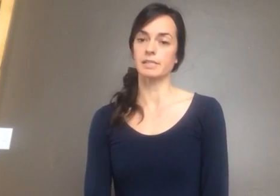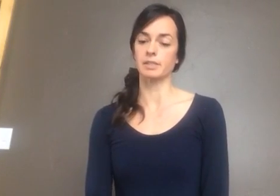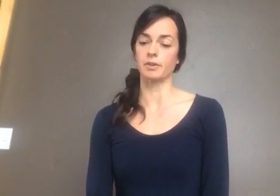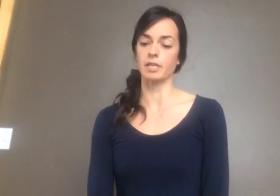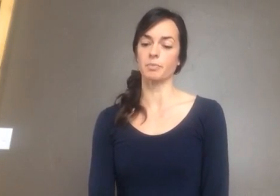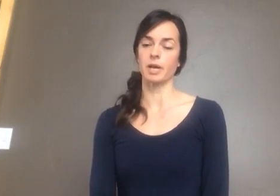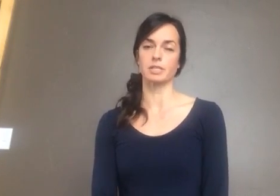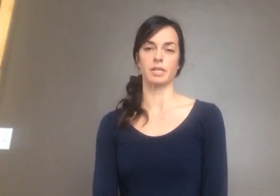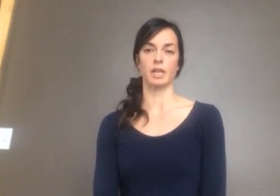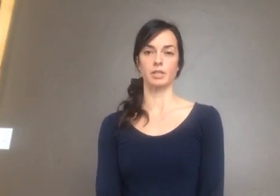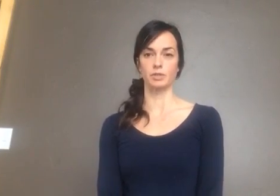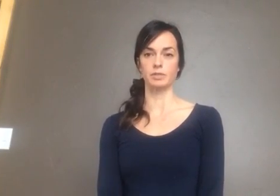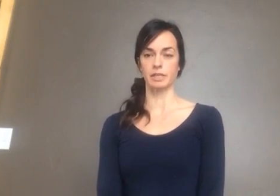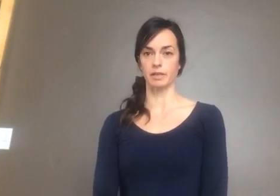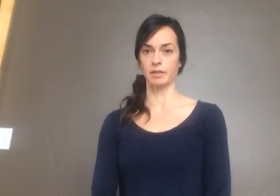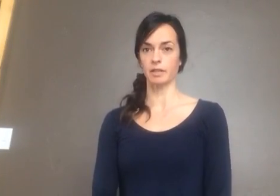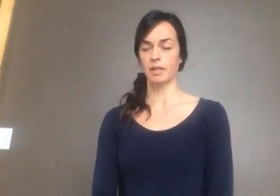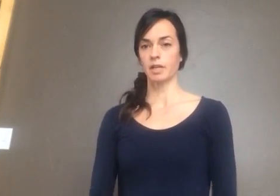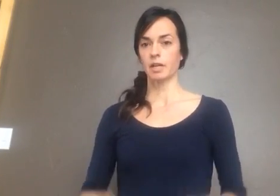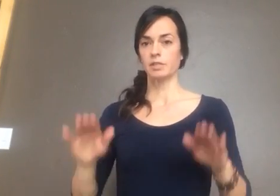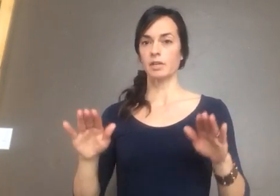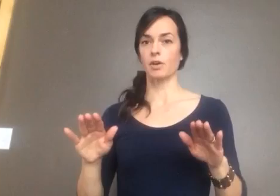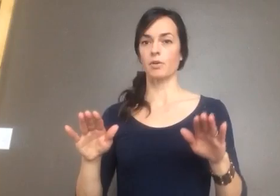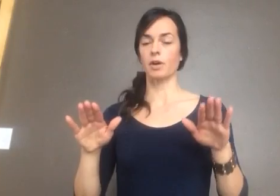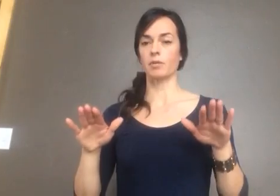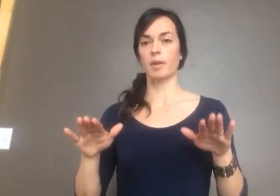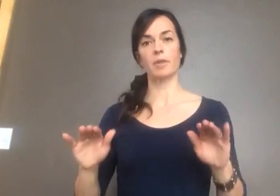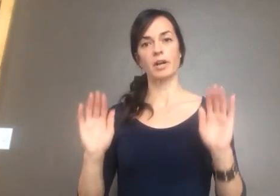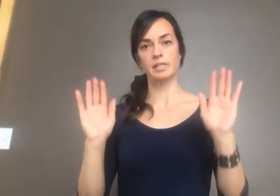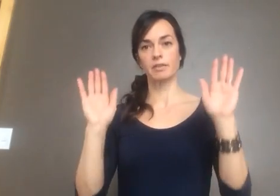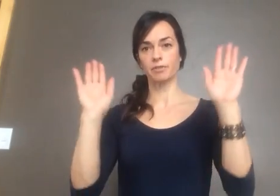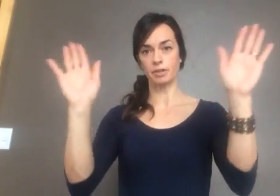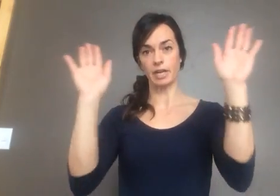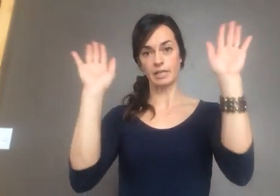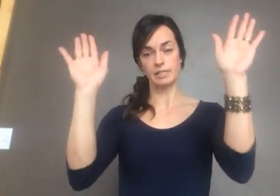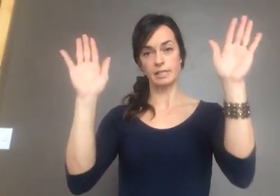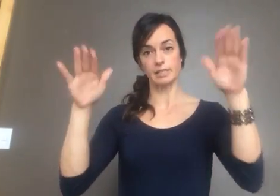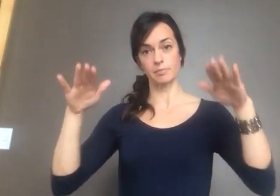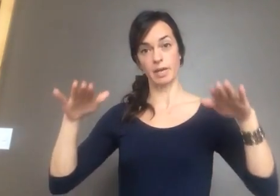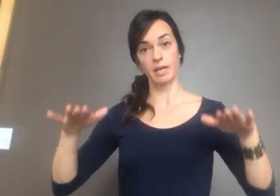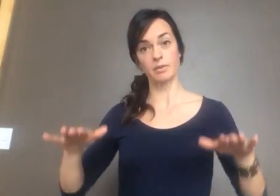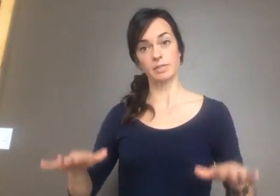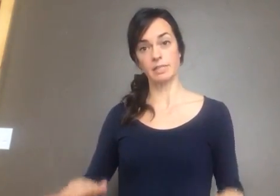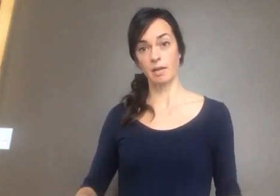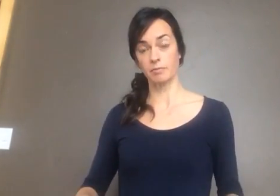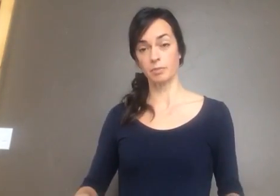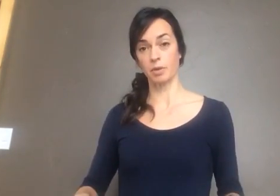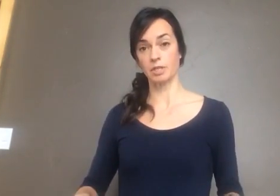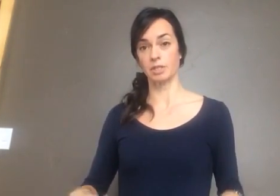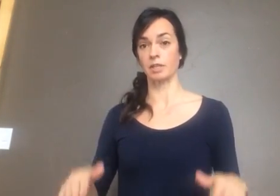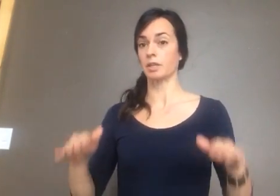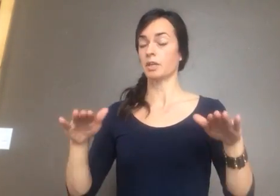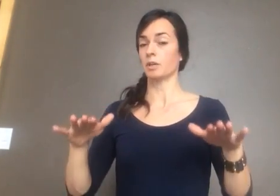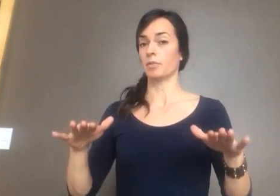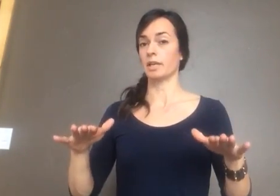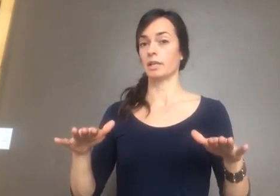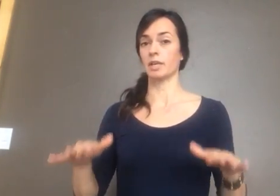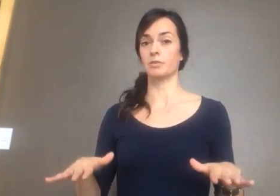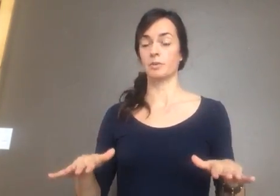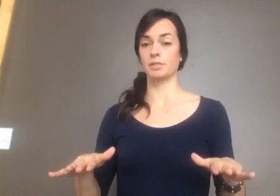the Great Depression and the New Deal. So remember, our sign for great is this, but it was a time of depression when the country was